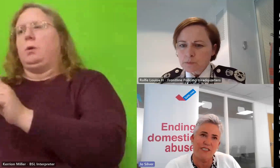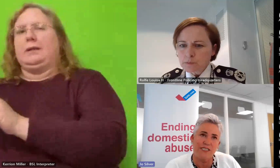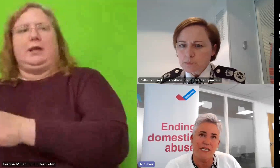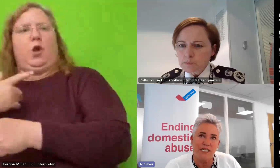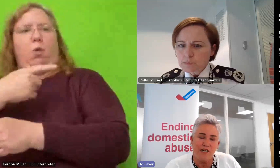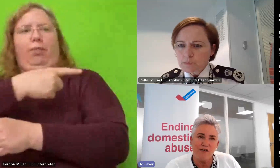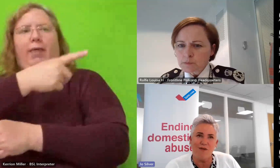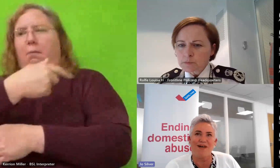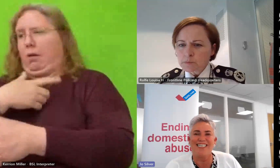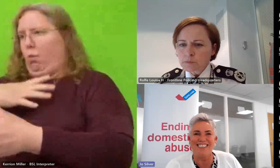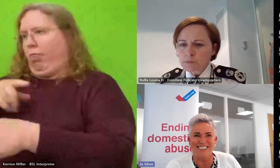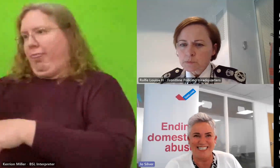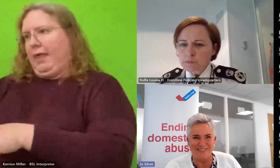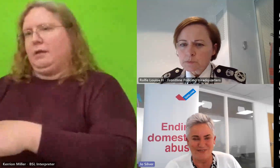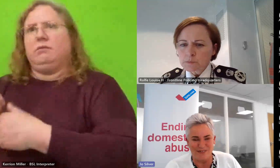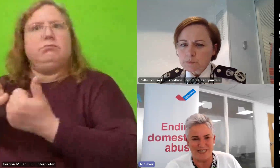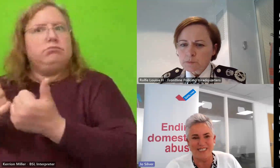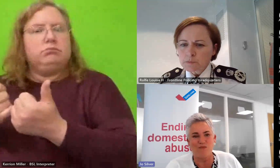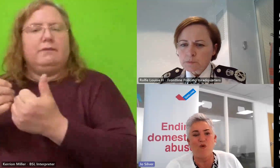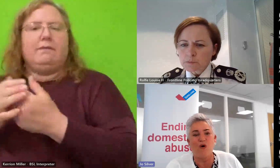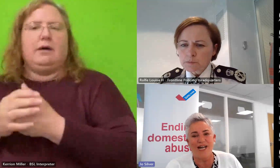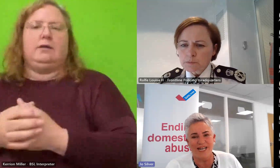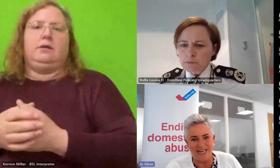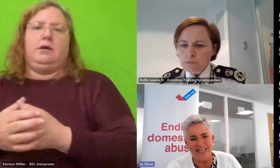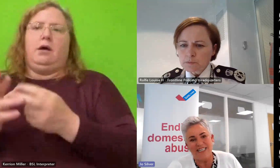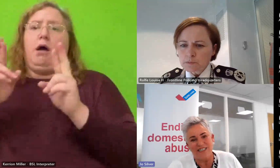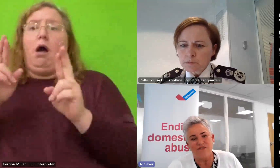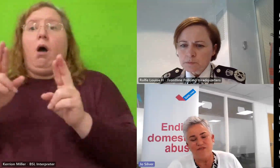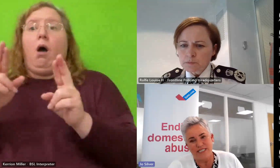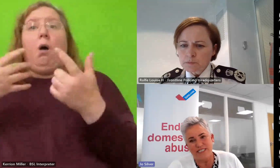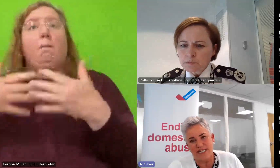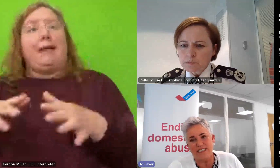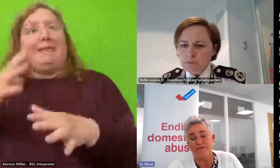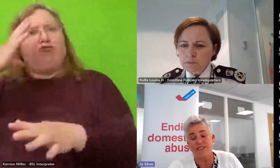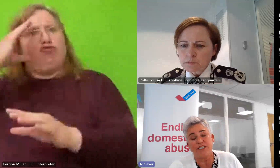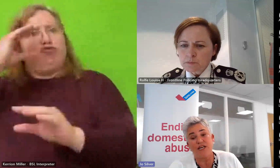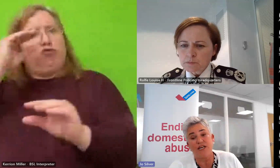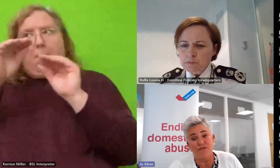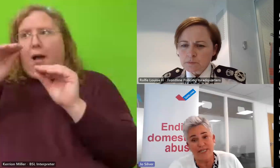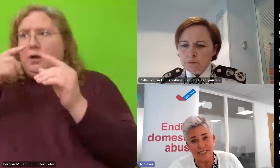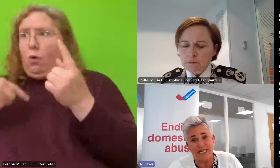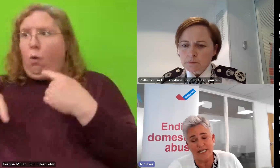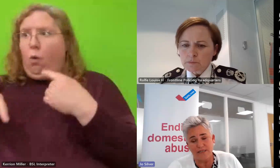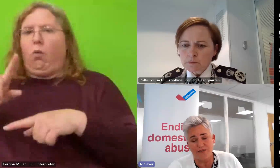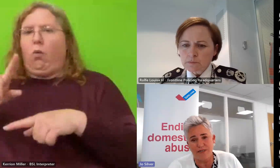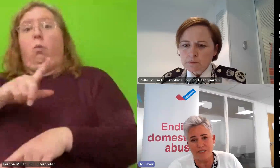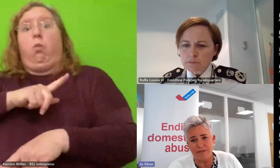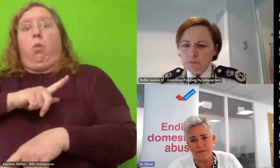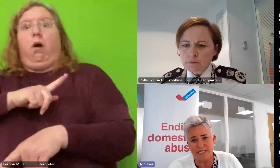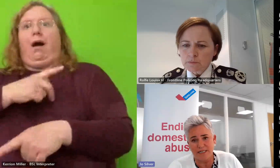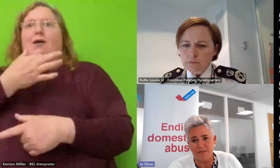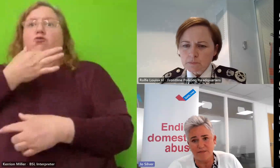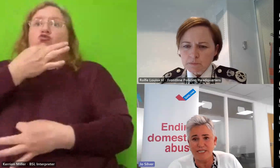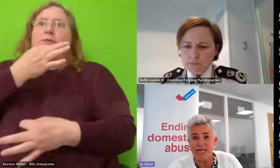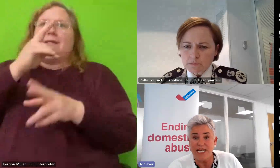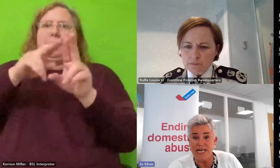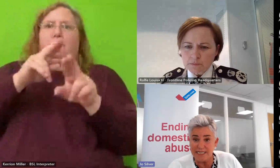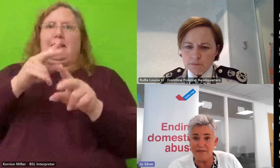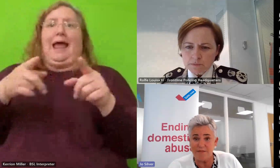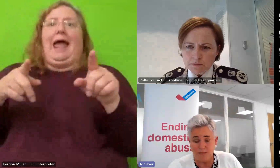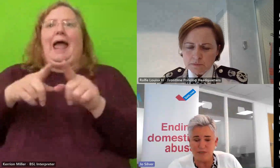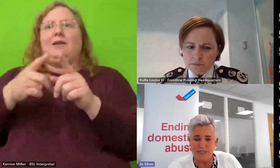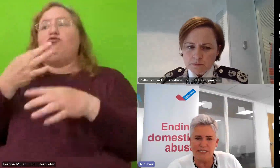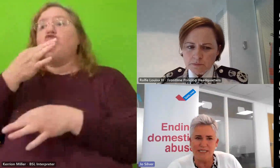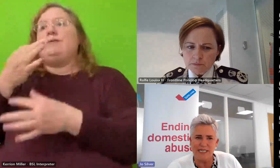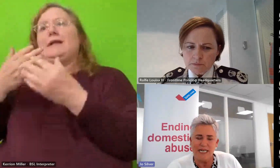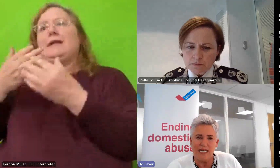hope I've just reminded all of us why risk assessment and a risk-led approach to domestic abuse